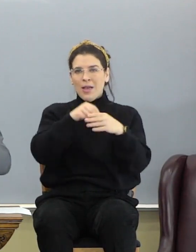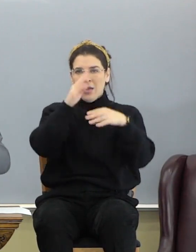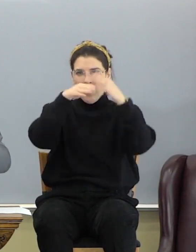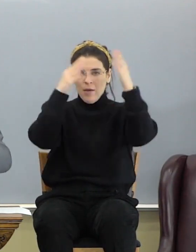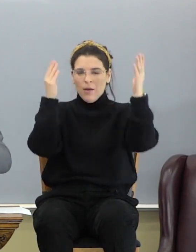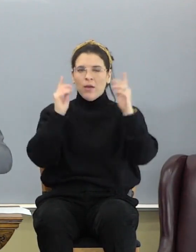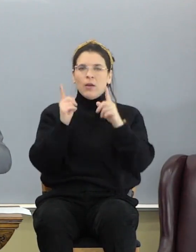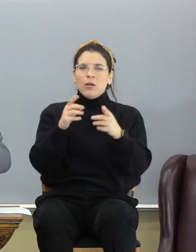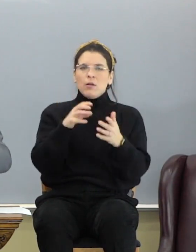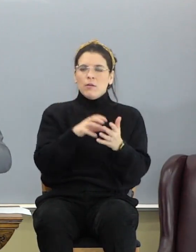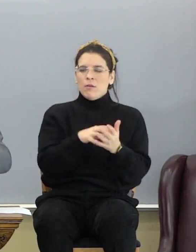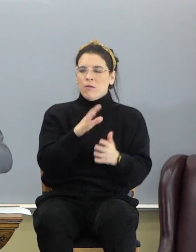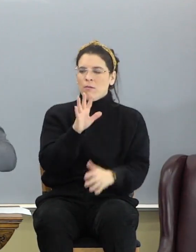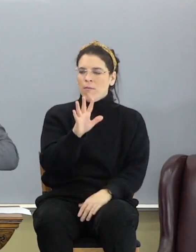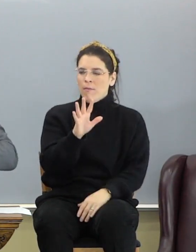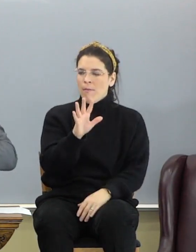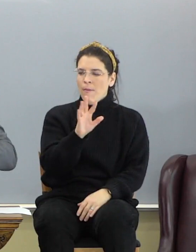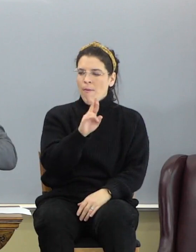5.